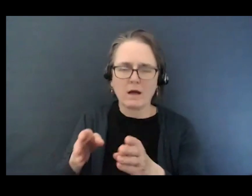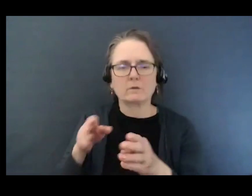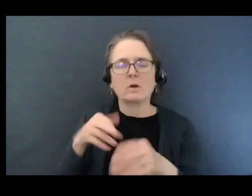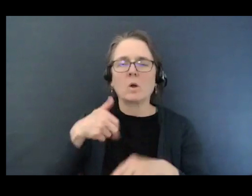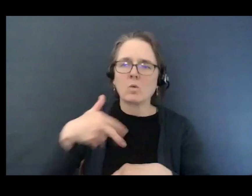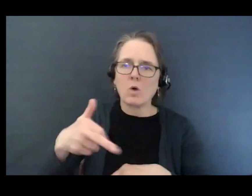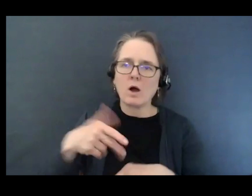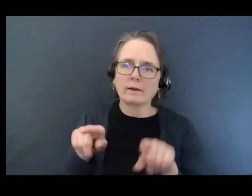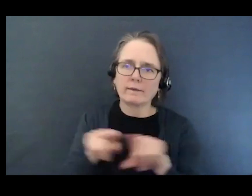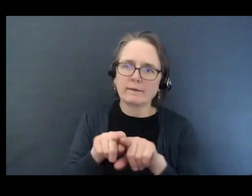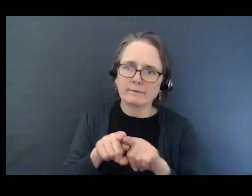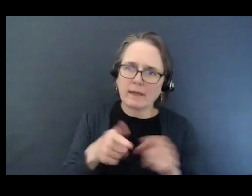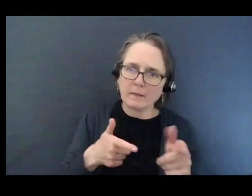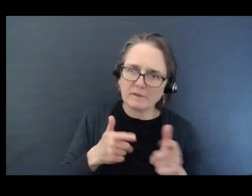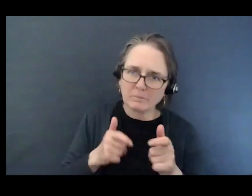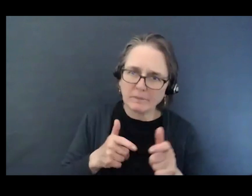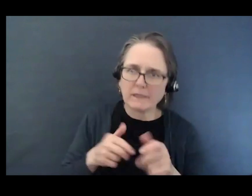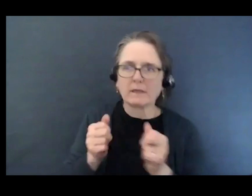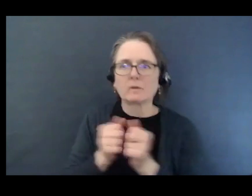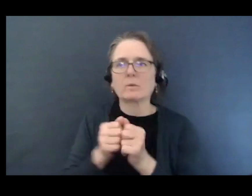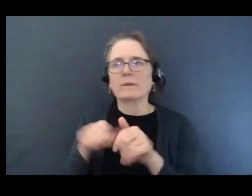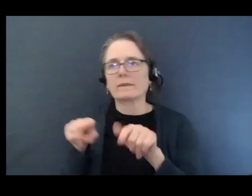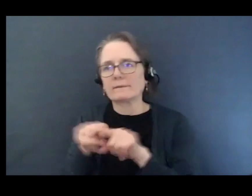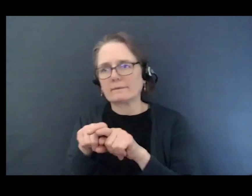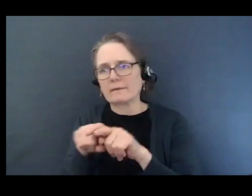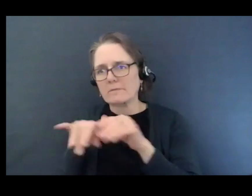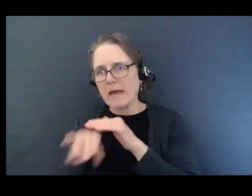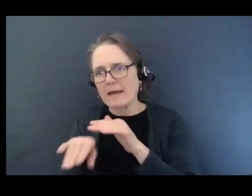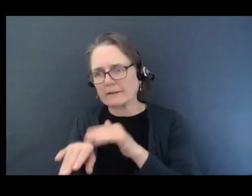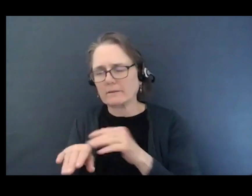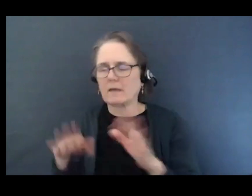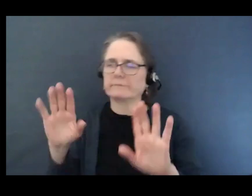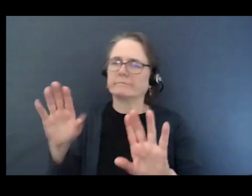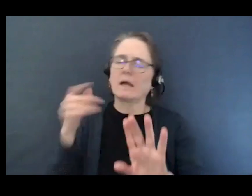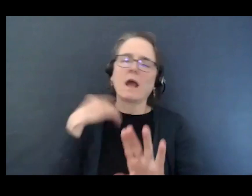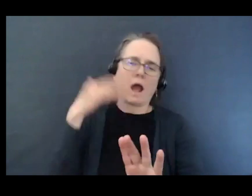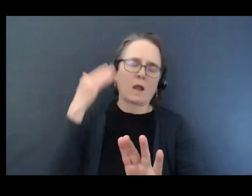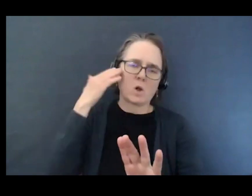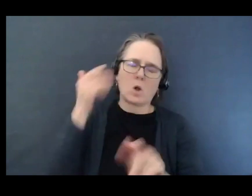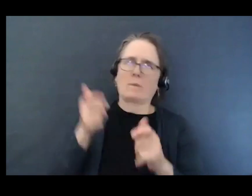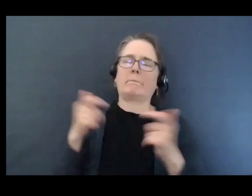But that's one of my highest priority things to fix at this point.